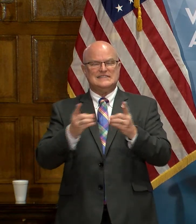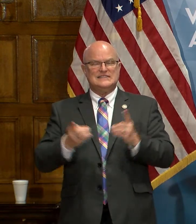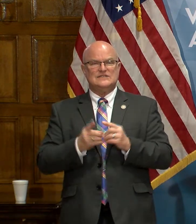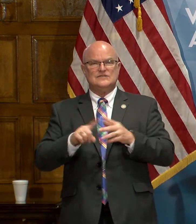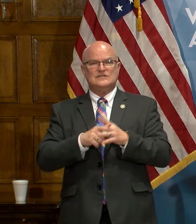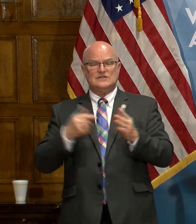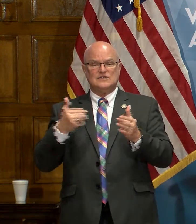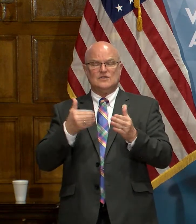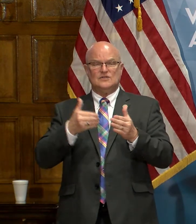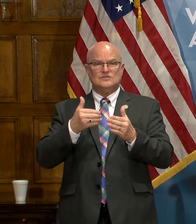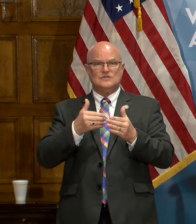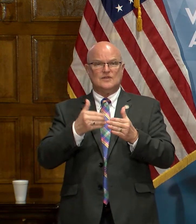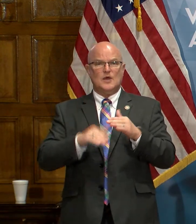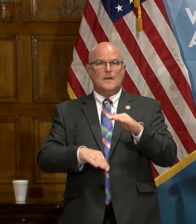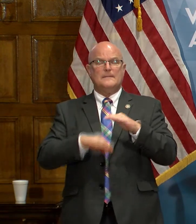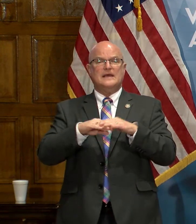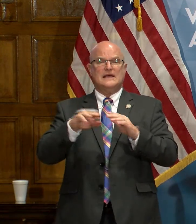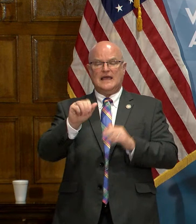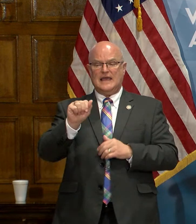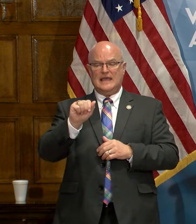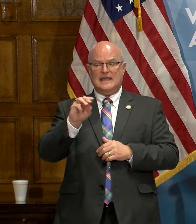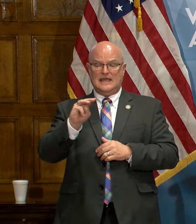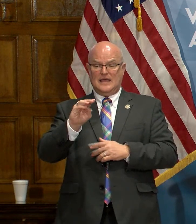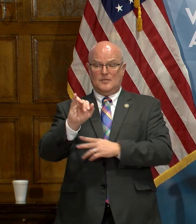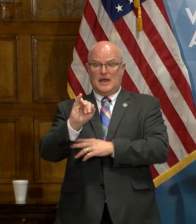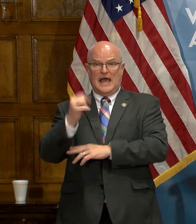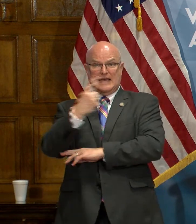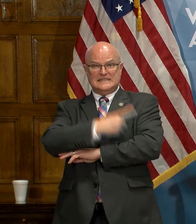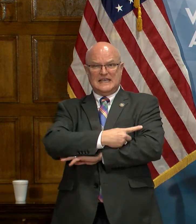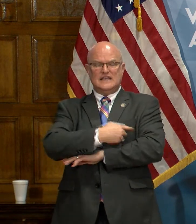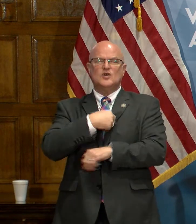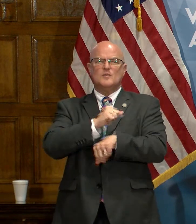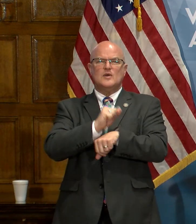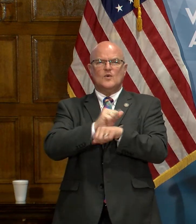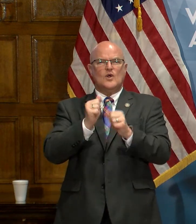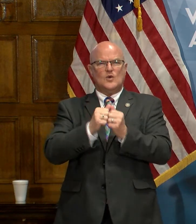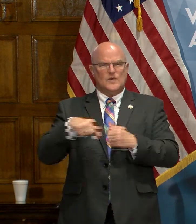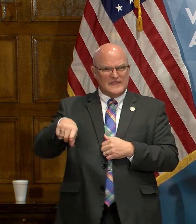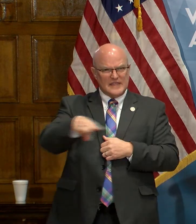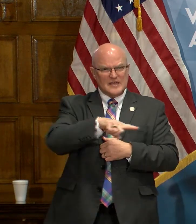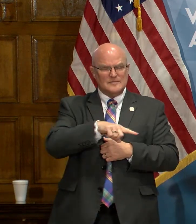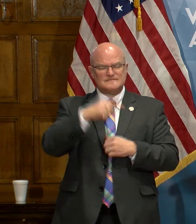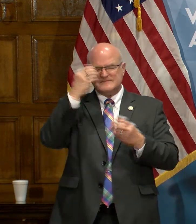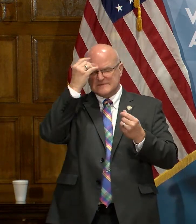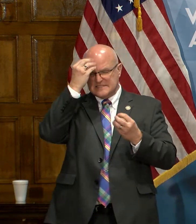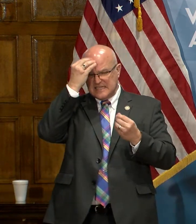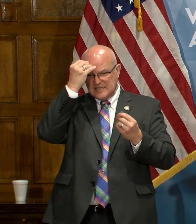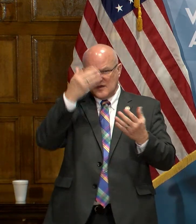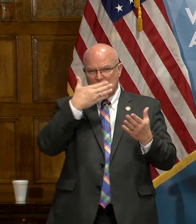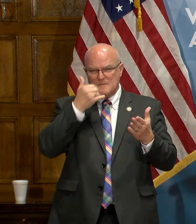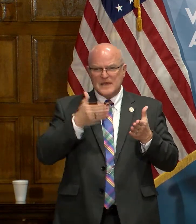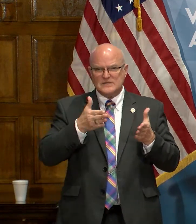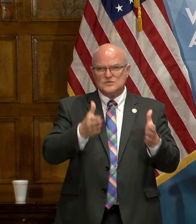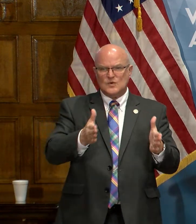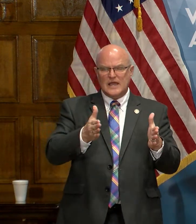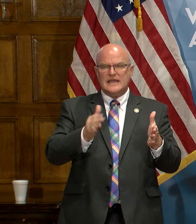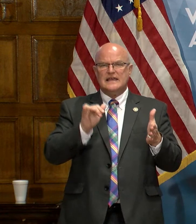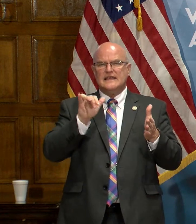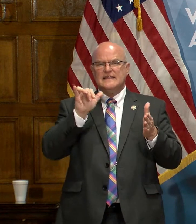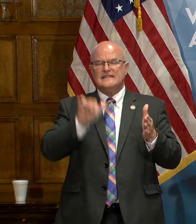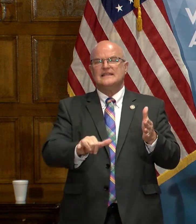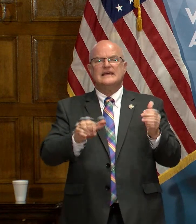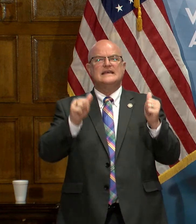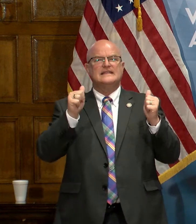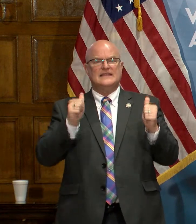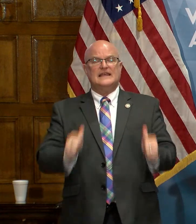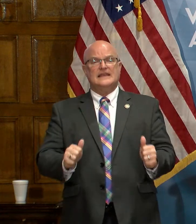getting close to their maximum number of AMI days, we're going to be working with them to help them think through what are the best ways that they